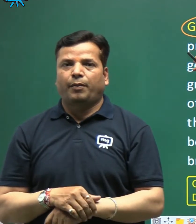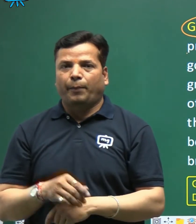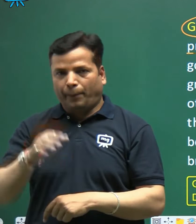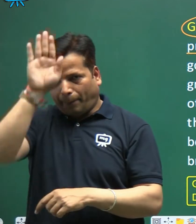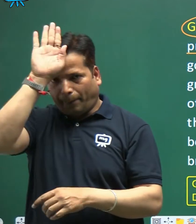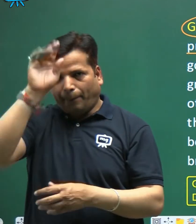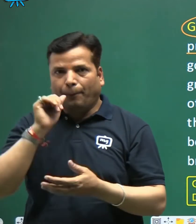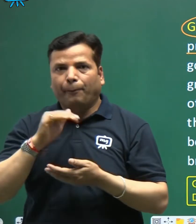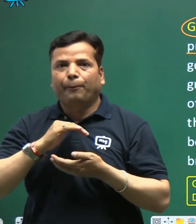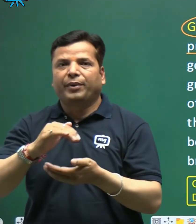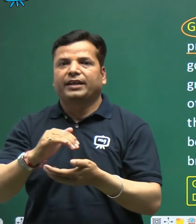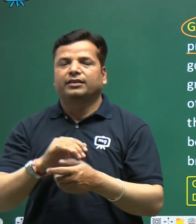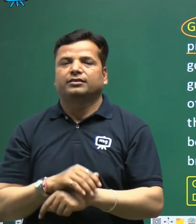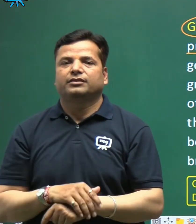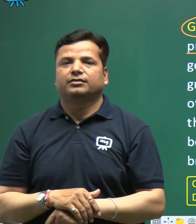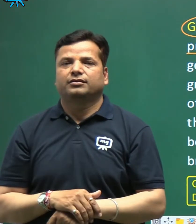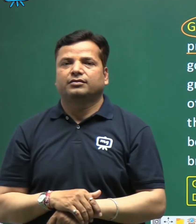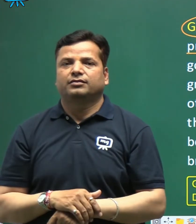prince